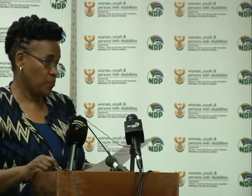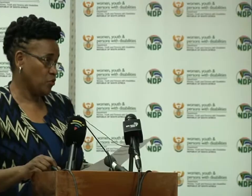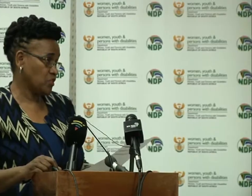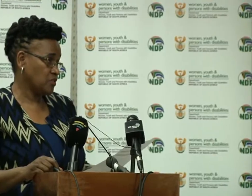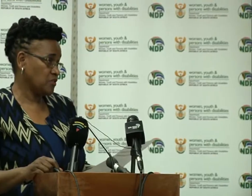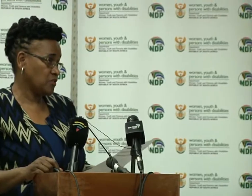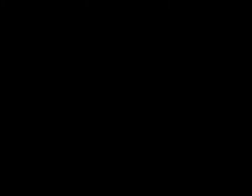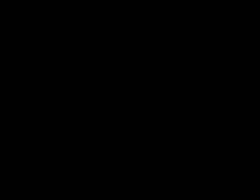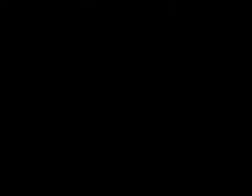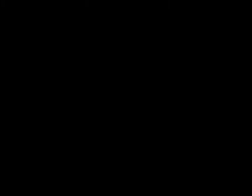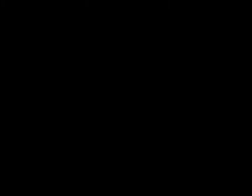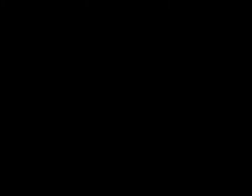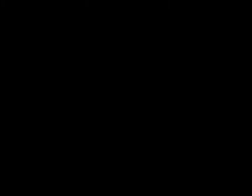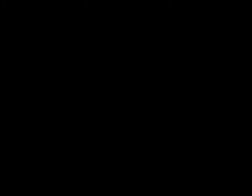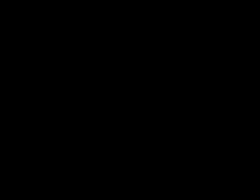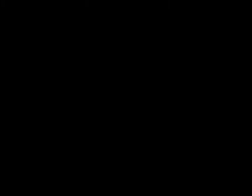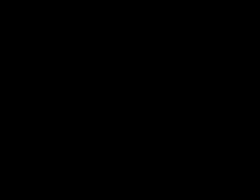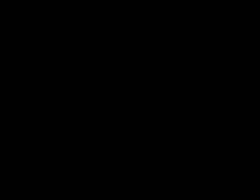message of support.